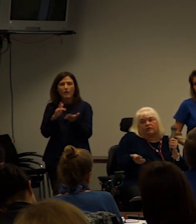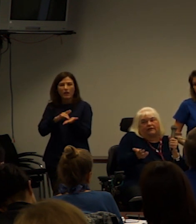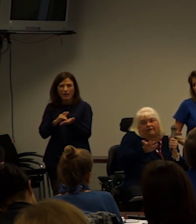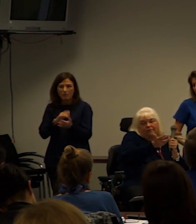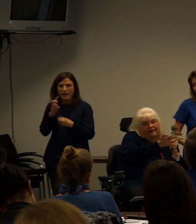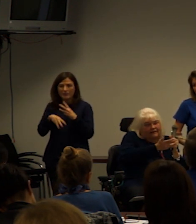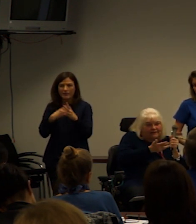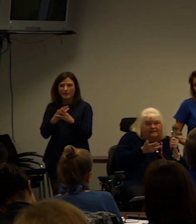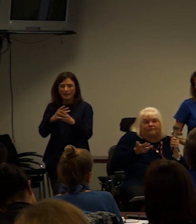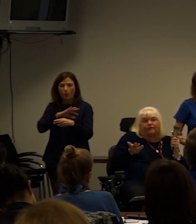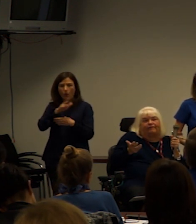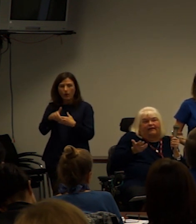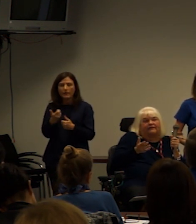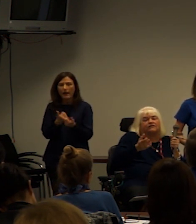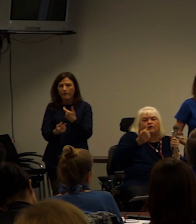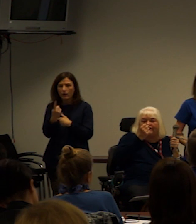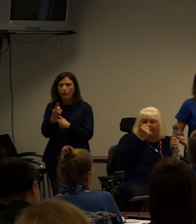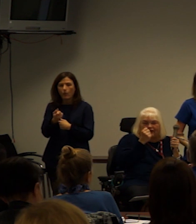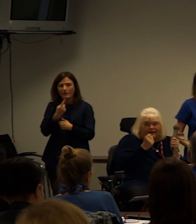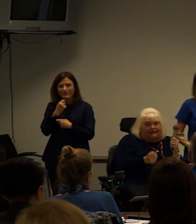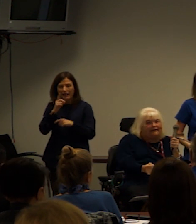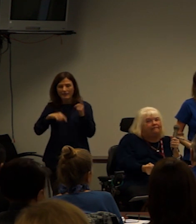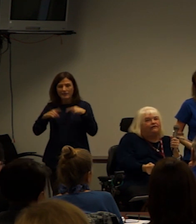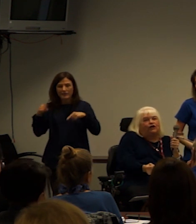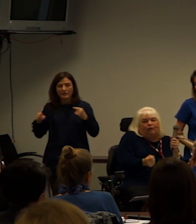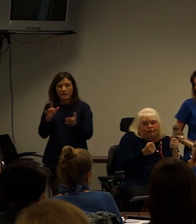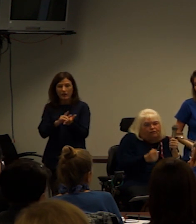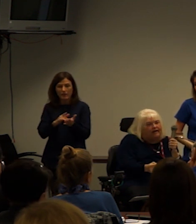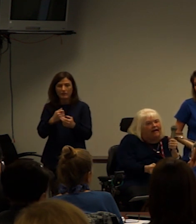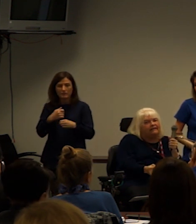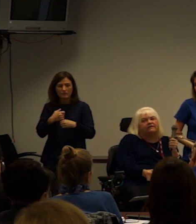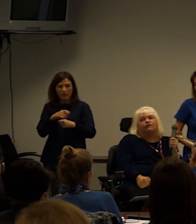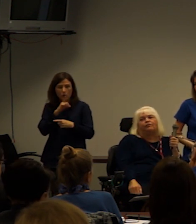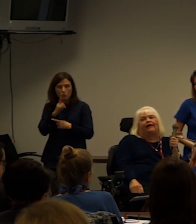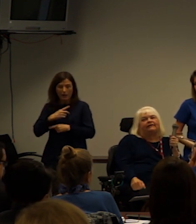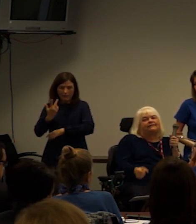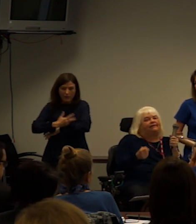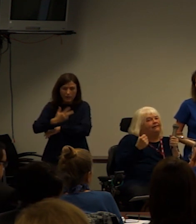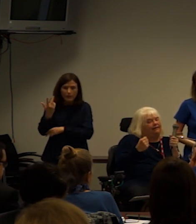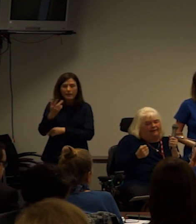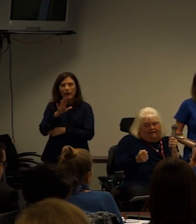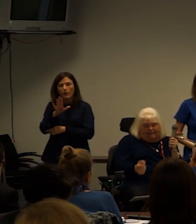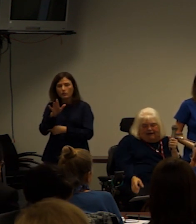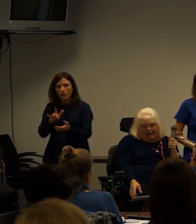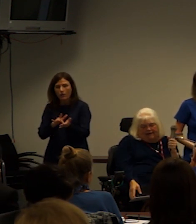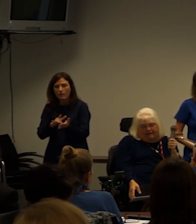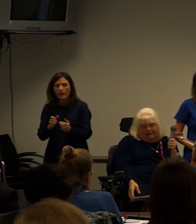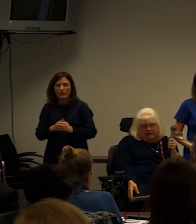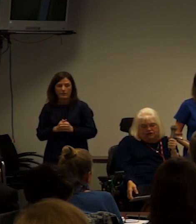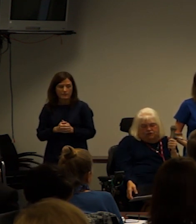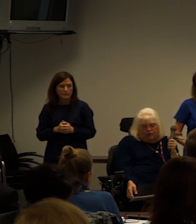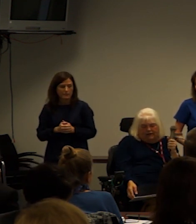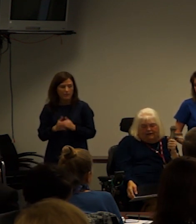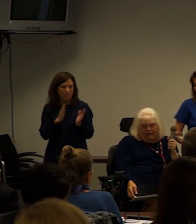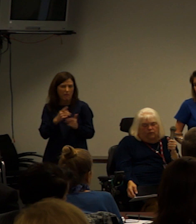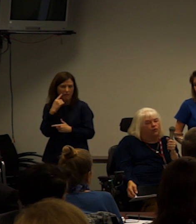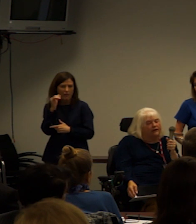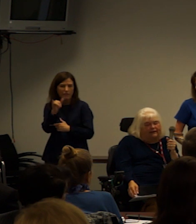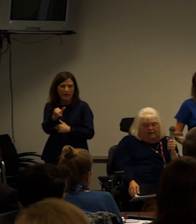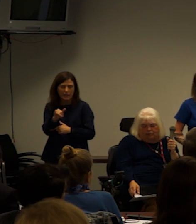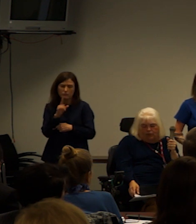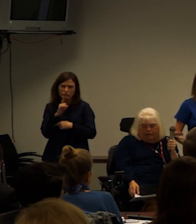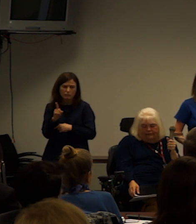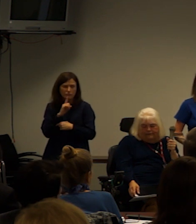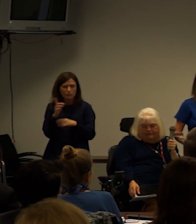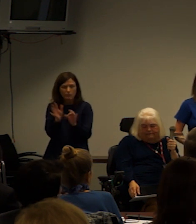in this world, and everybody takes different things. So you need, you know, 3 days of your medicine and that kind of thing. That's just really,